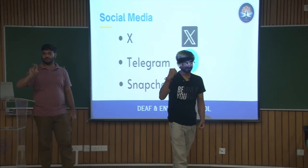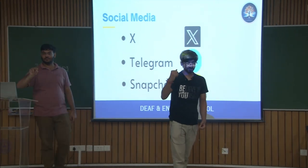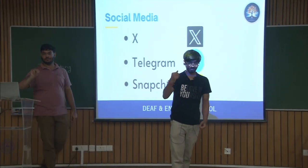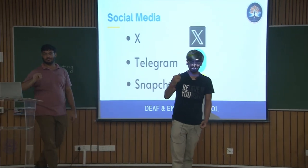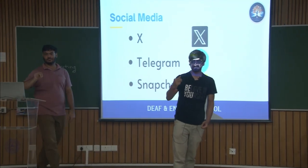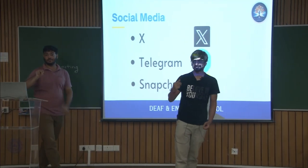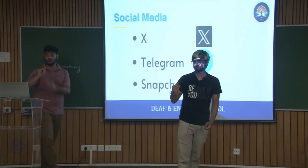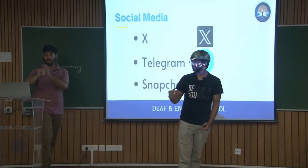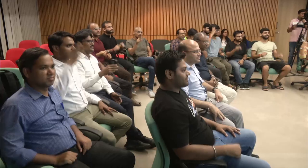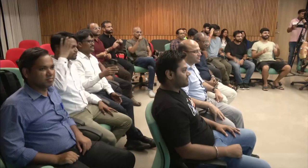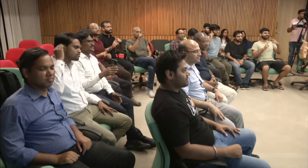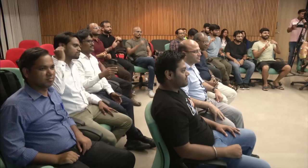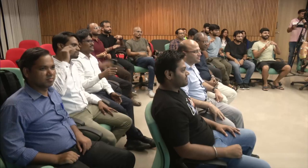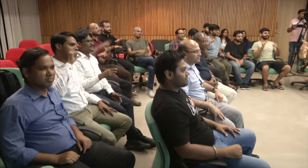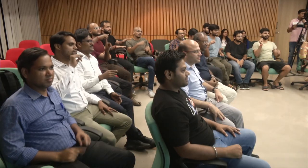for Telegram